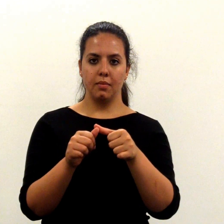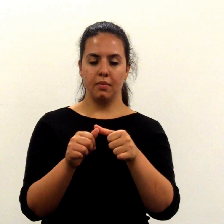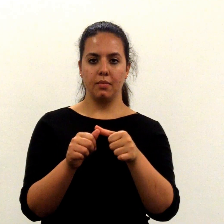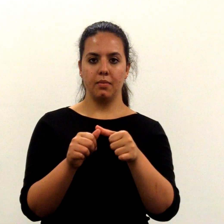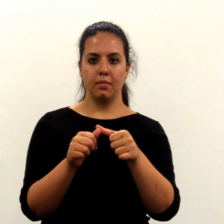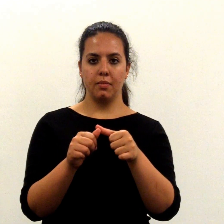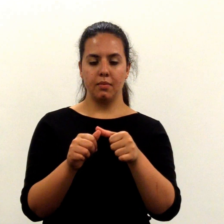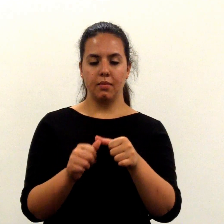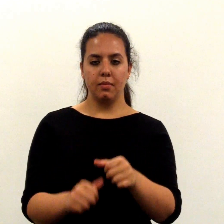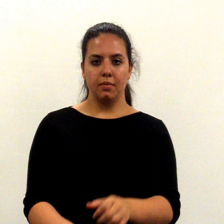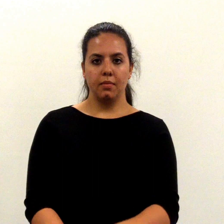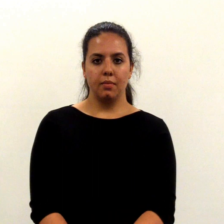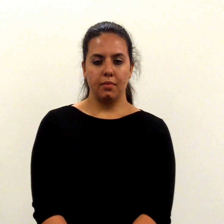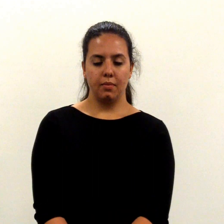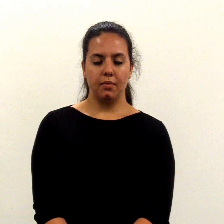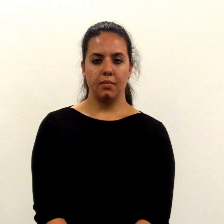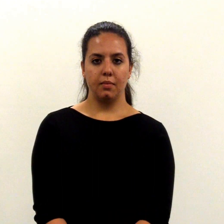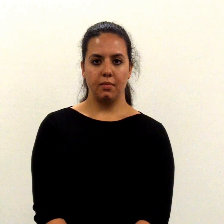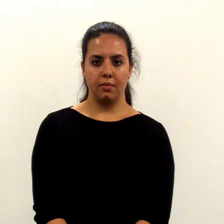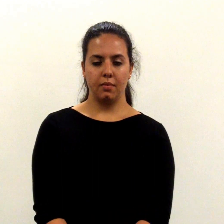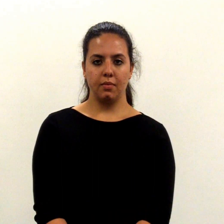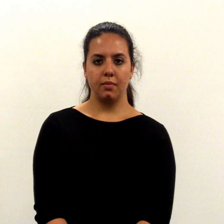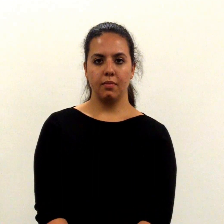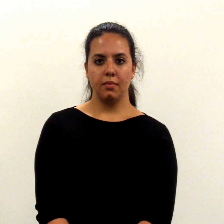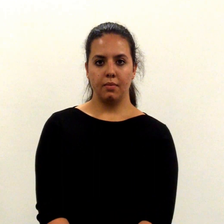sign, never correct them. Accept their sign and go on.